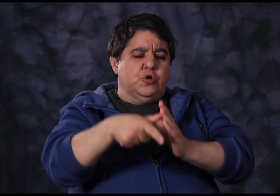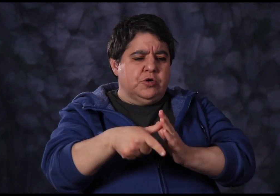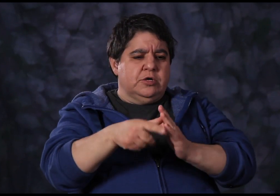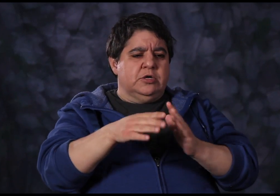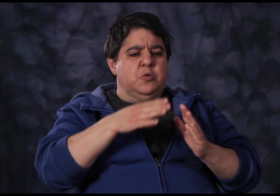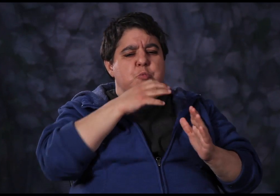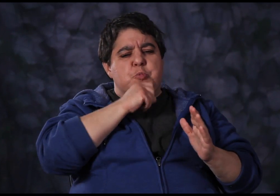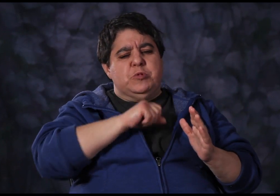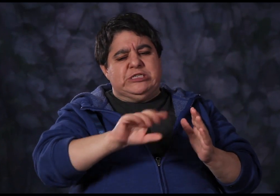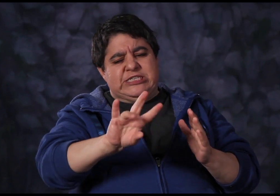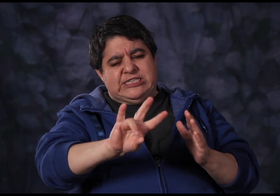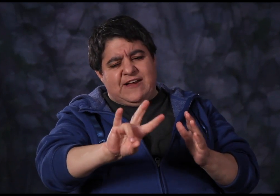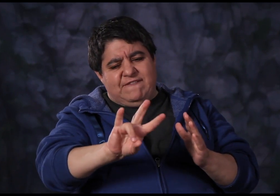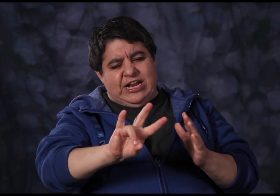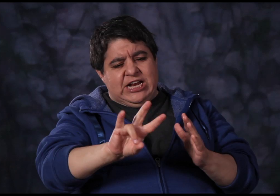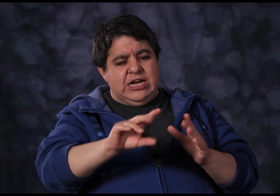And that gave me hope.